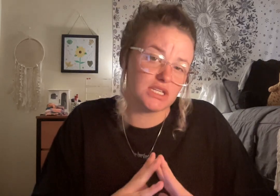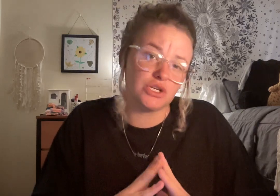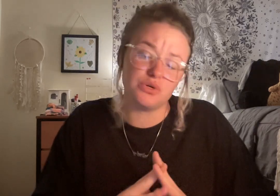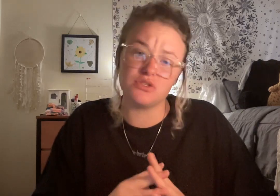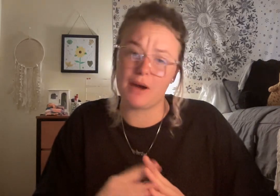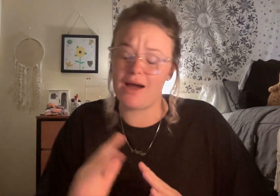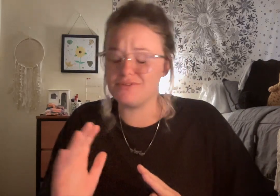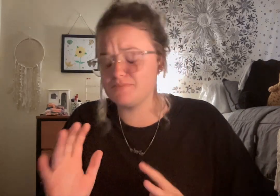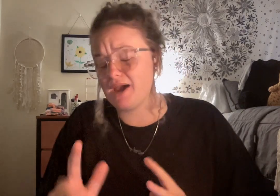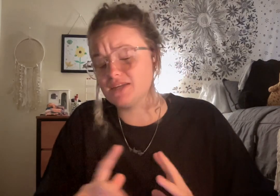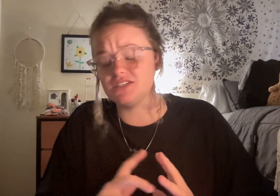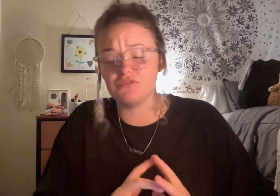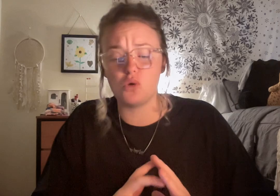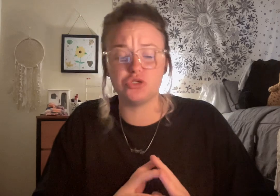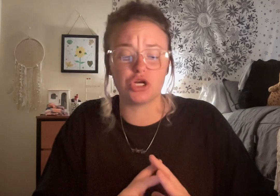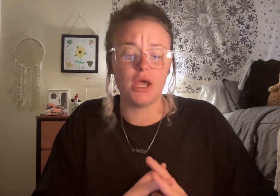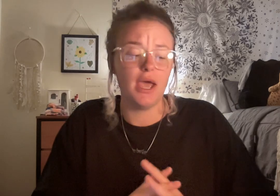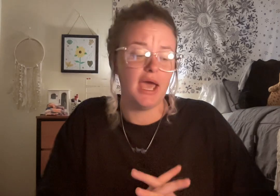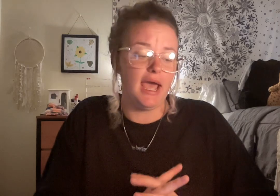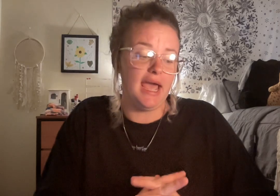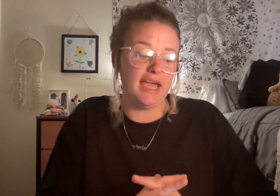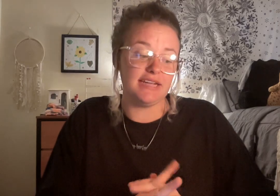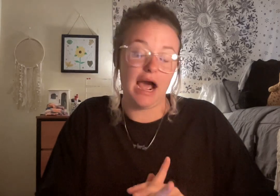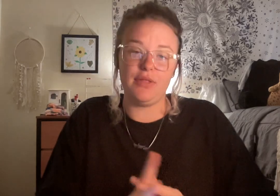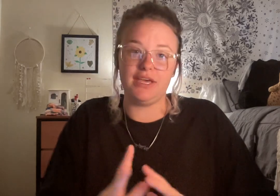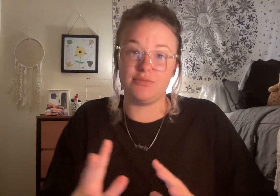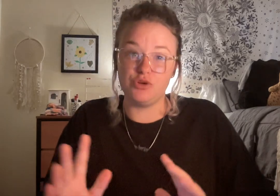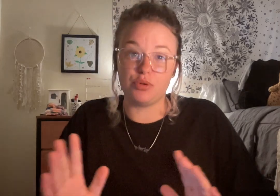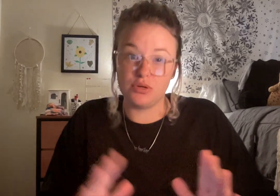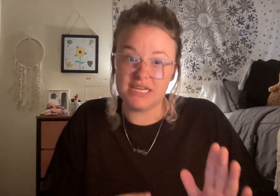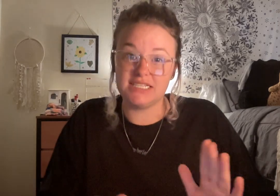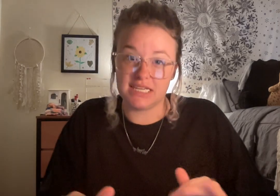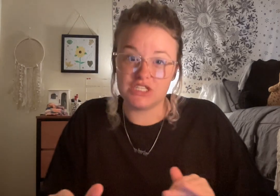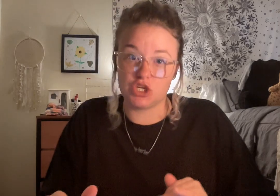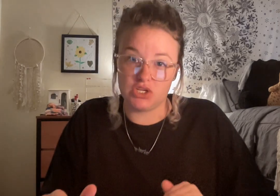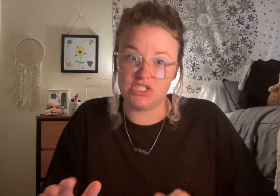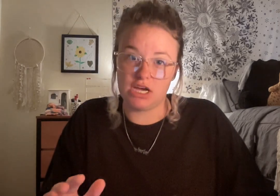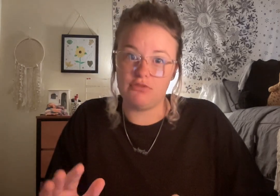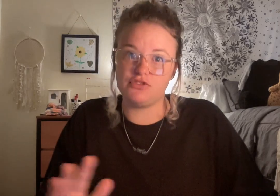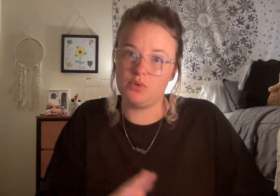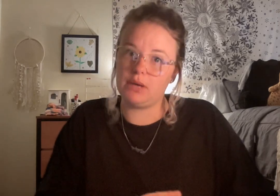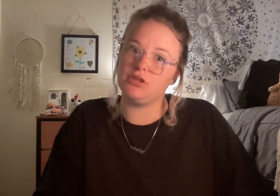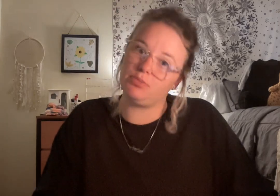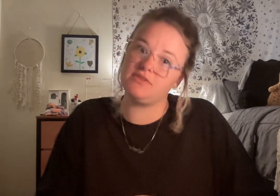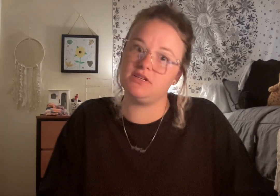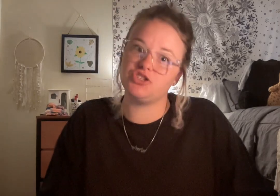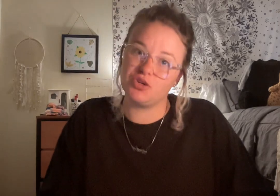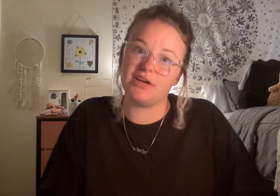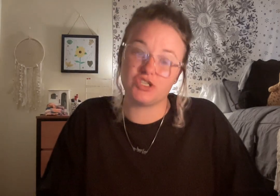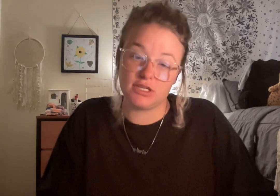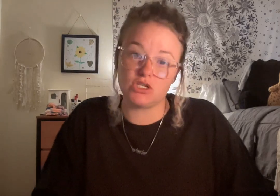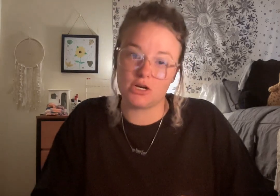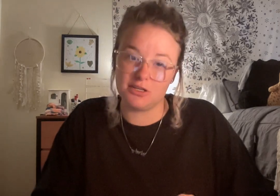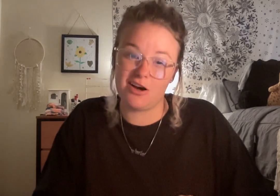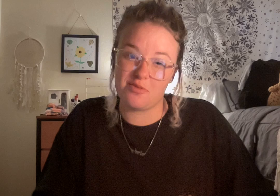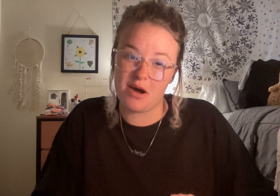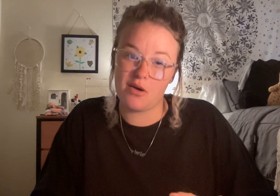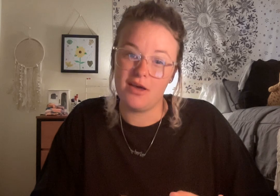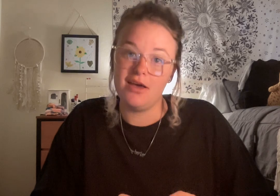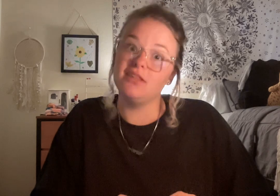news about how it's impacting deaf culture and how they can do protest against certain stuff. So like with the presidential election, they talked a lot about